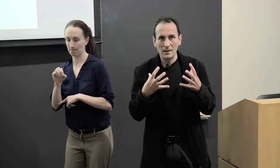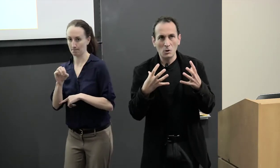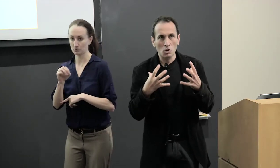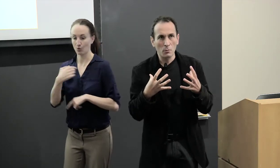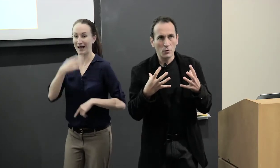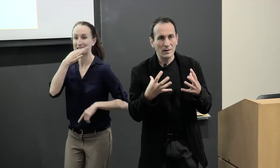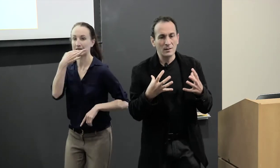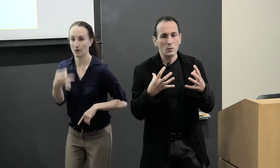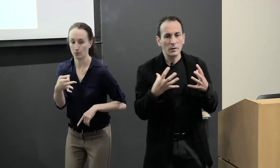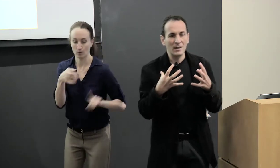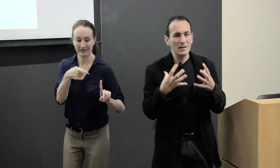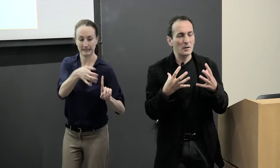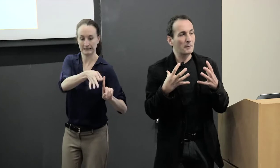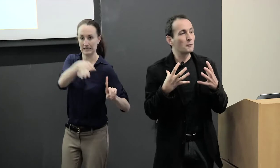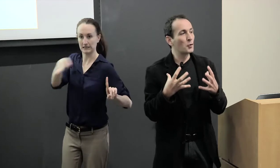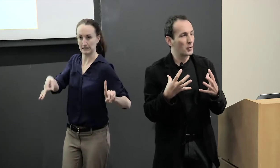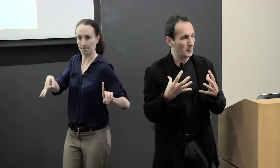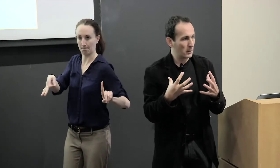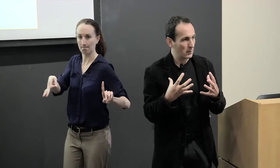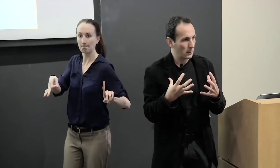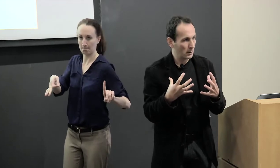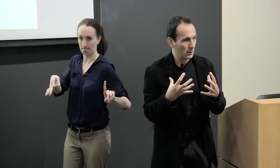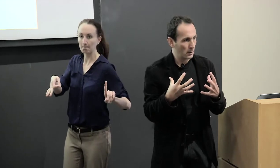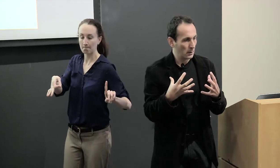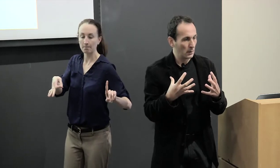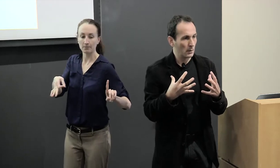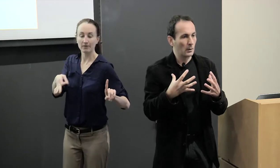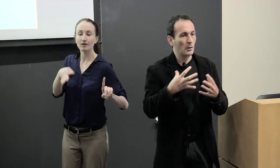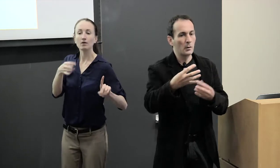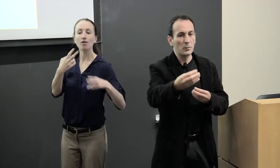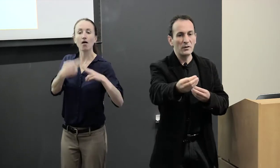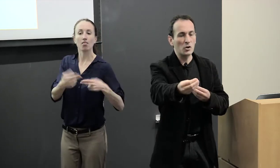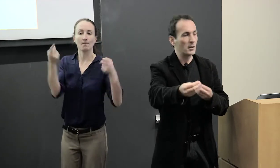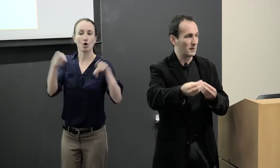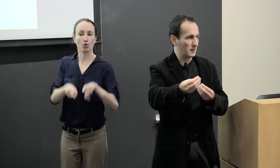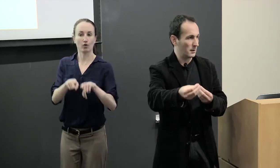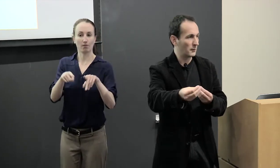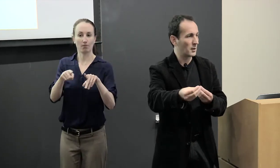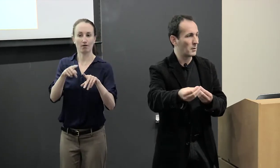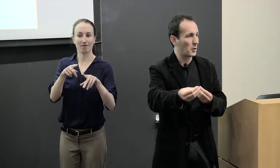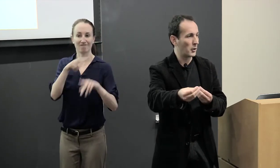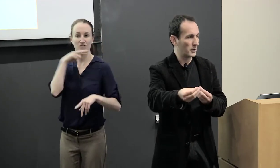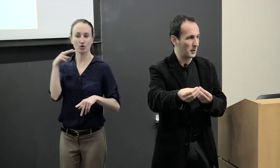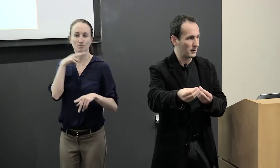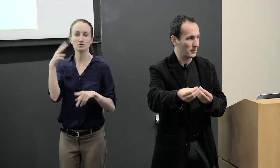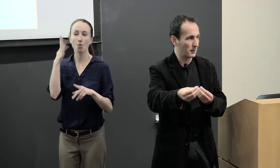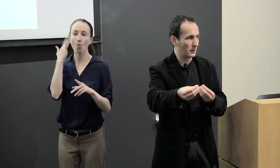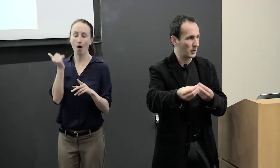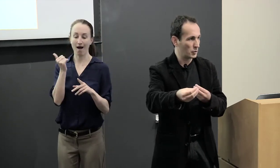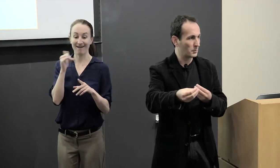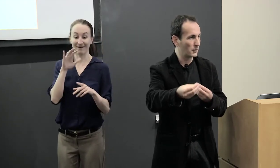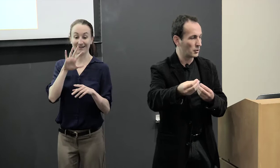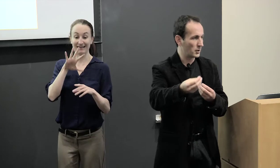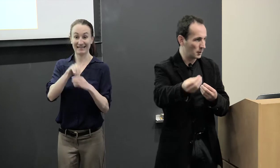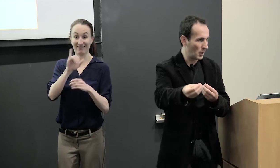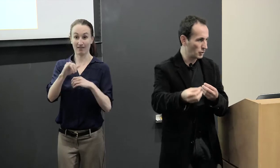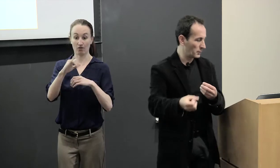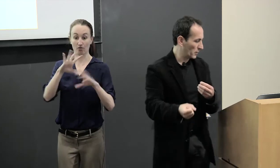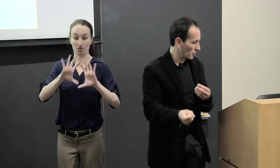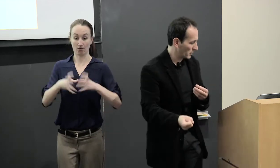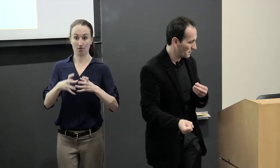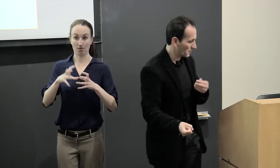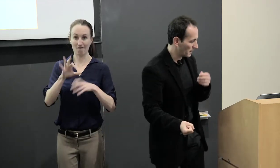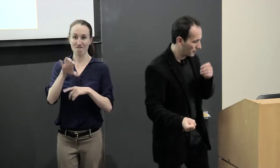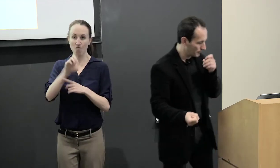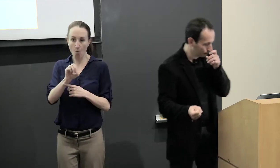they incorporate in their form the positions of some of their arguments. Subject position and